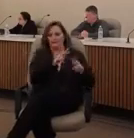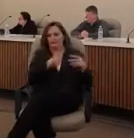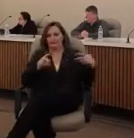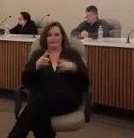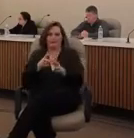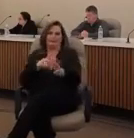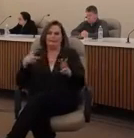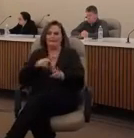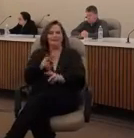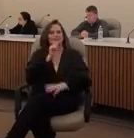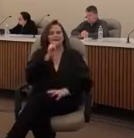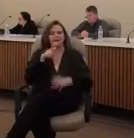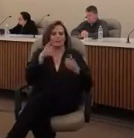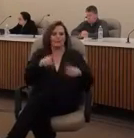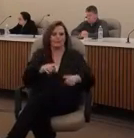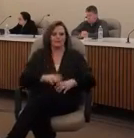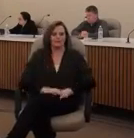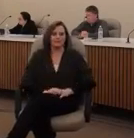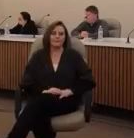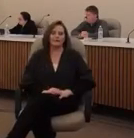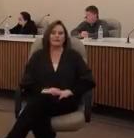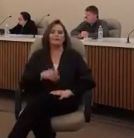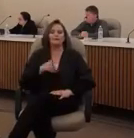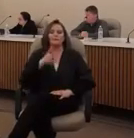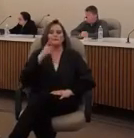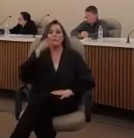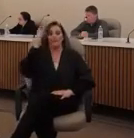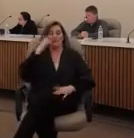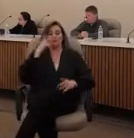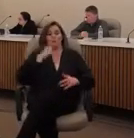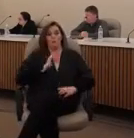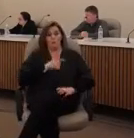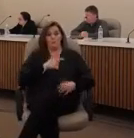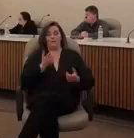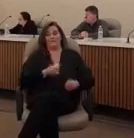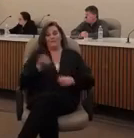activity that comes with the operation of service bays.